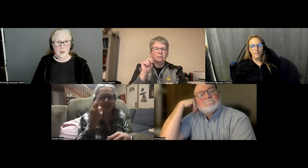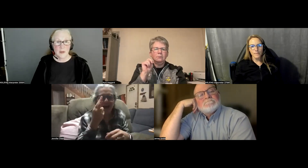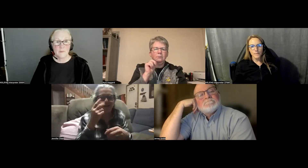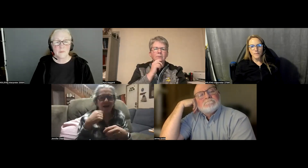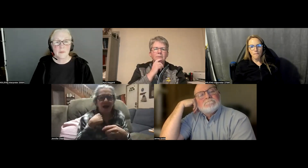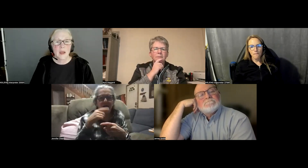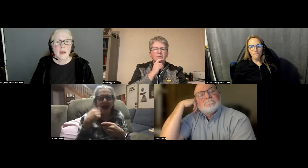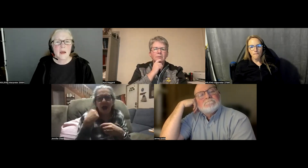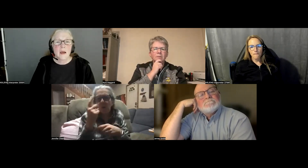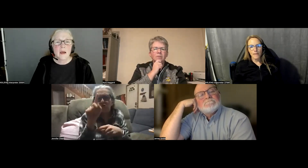Okay.